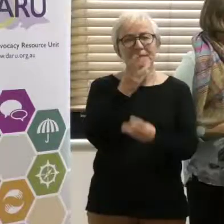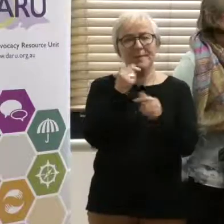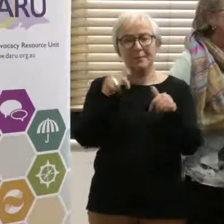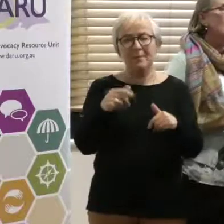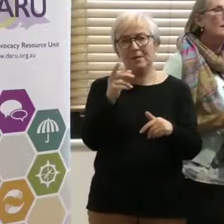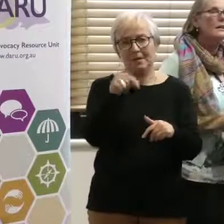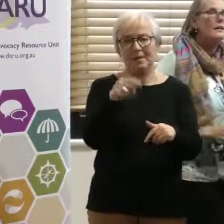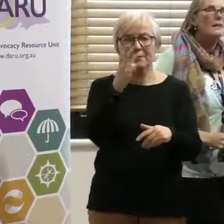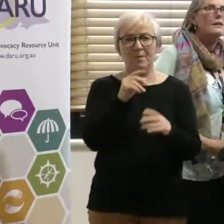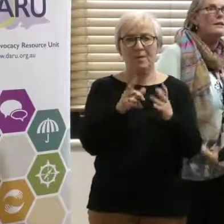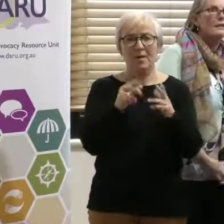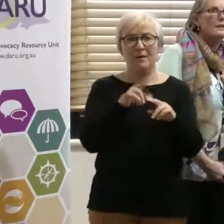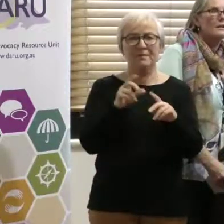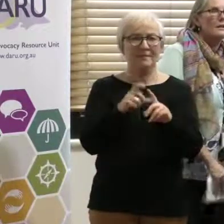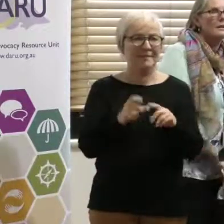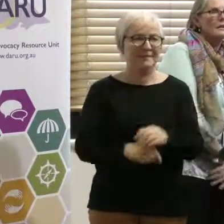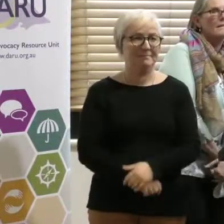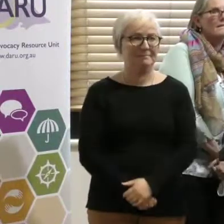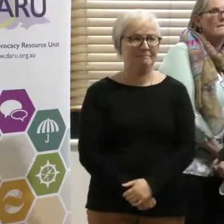So are there any more questions?